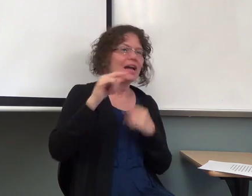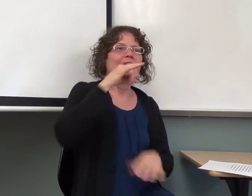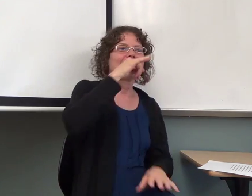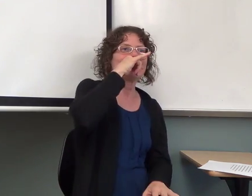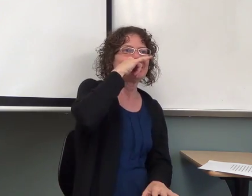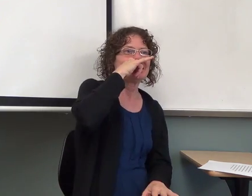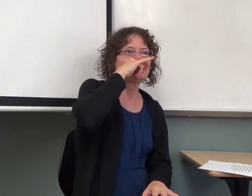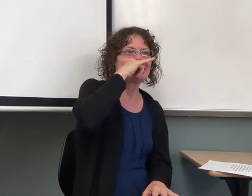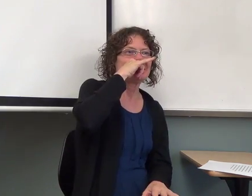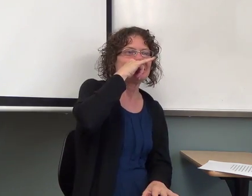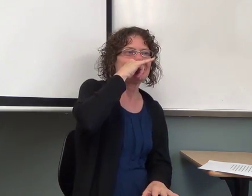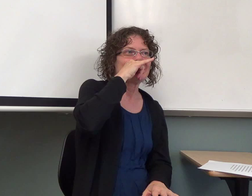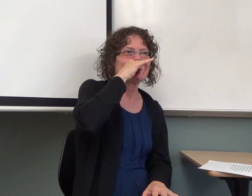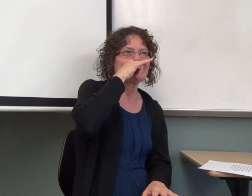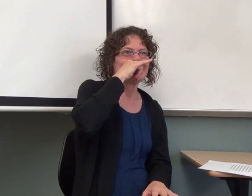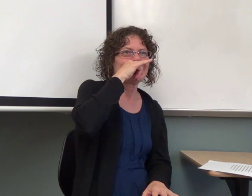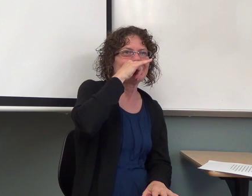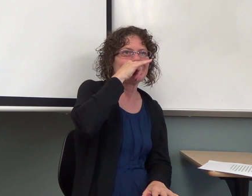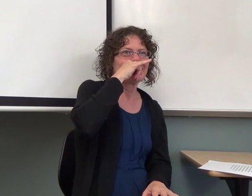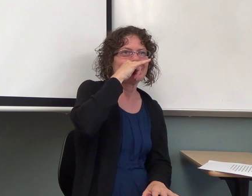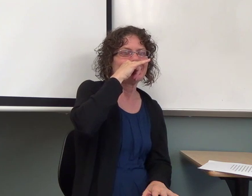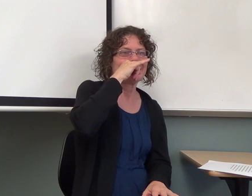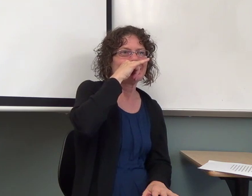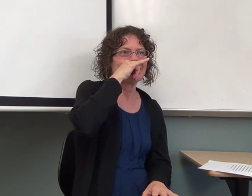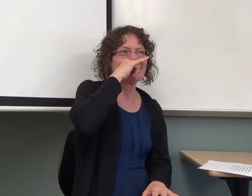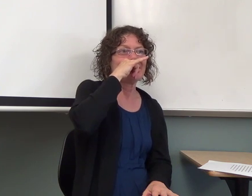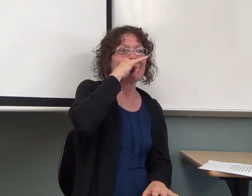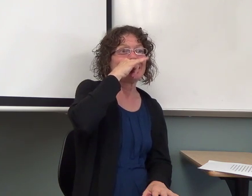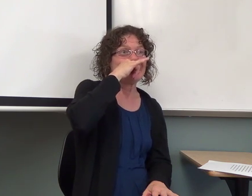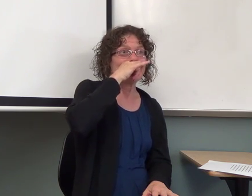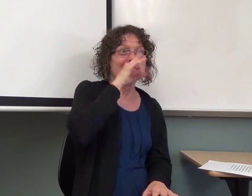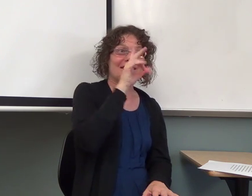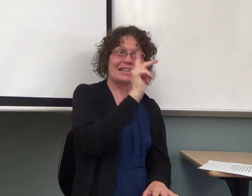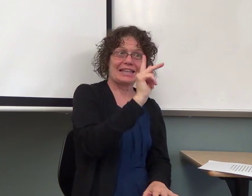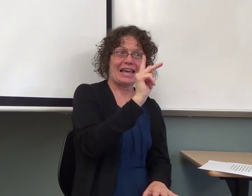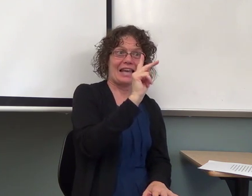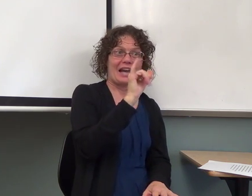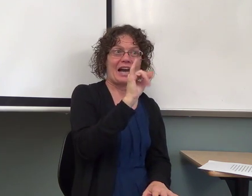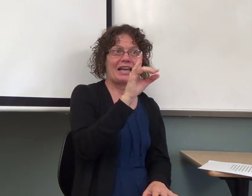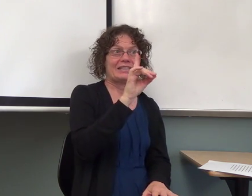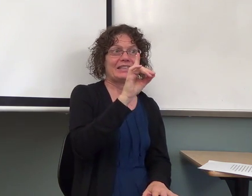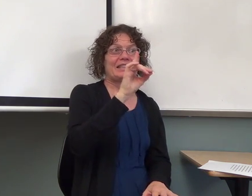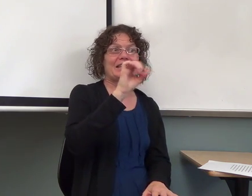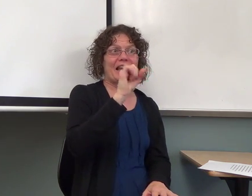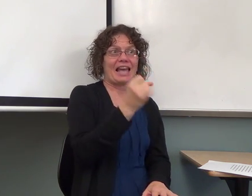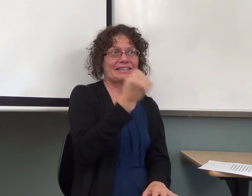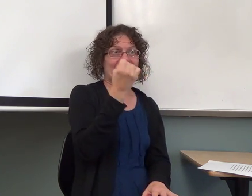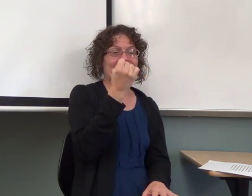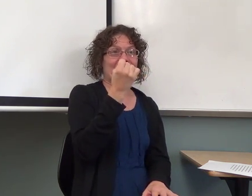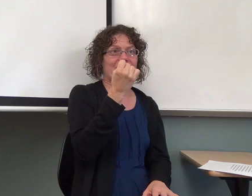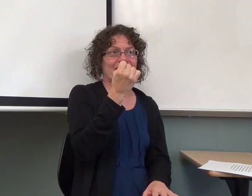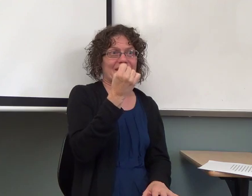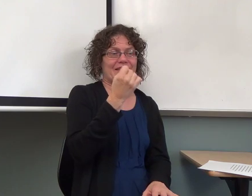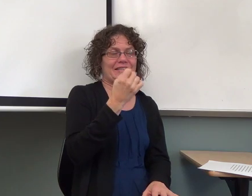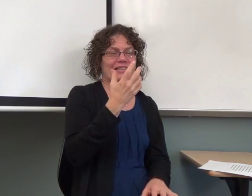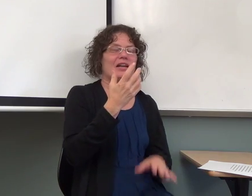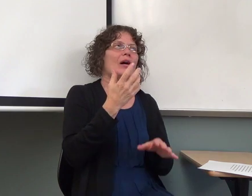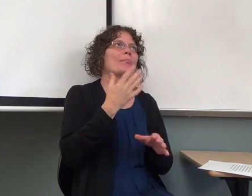are right. See, I don't want to confuse you, so what I'm basically telling you is this, okay? Words can be used as different parts